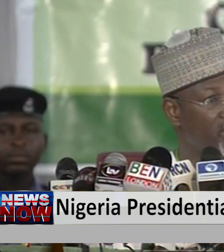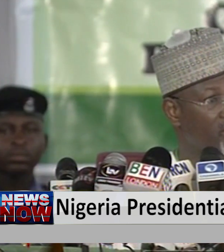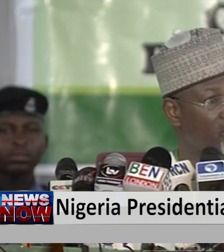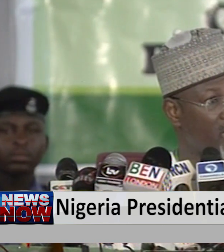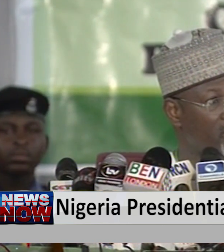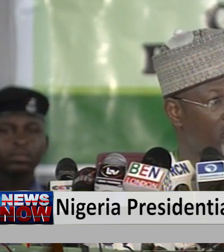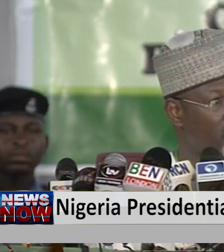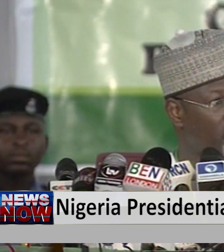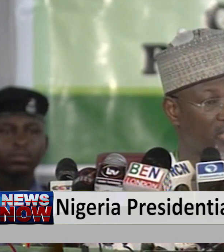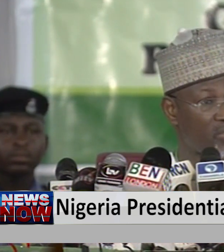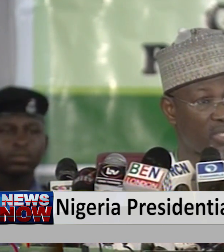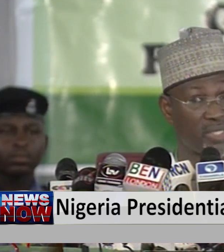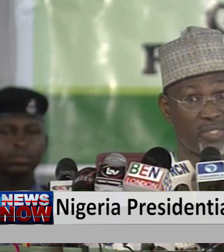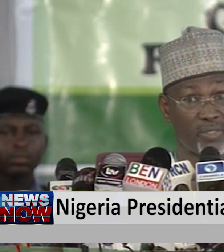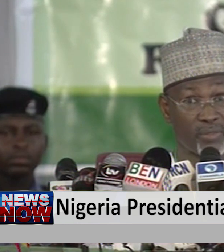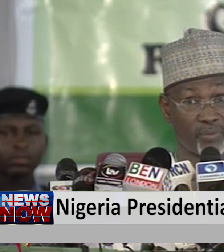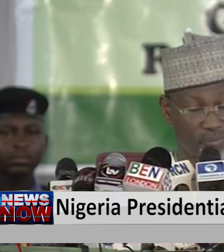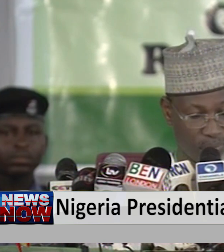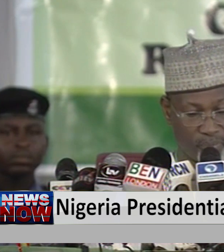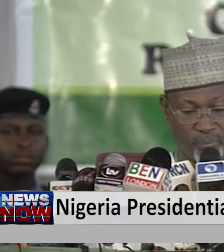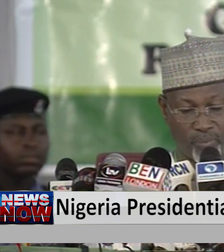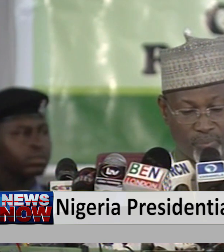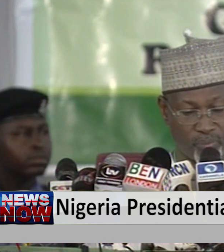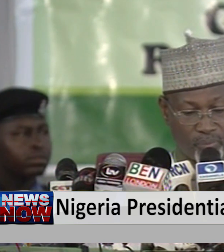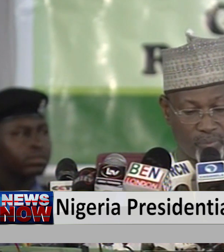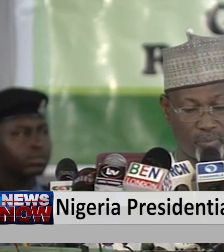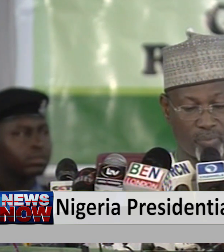the others. So kindly help us countersign it.